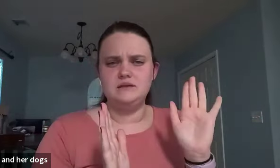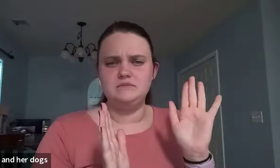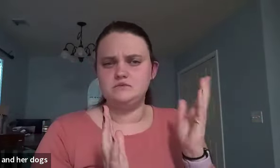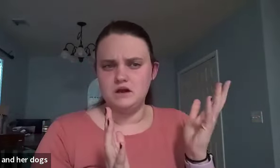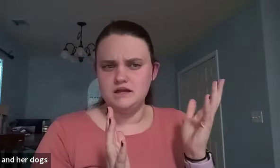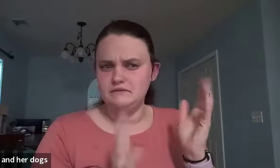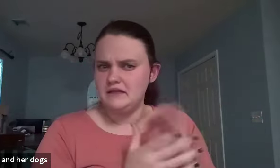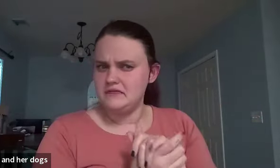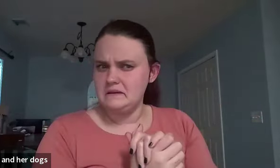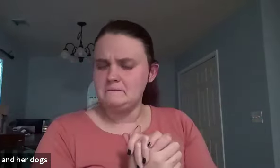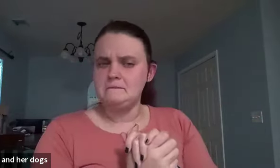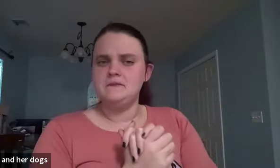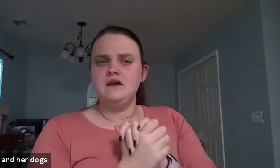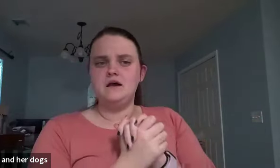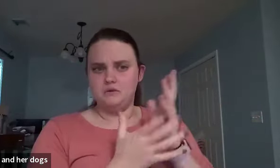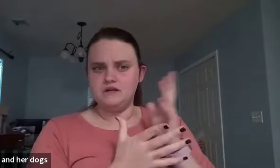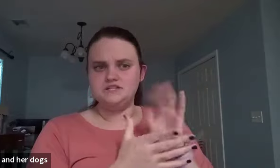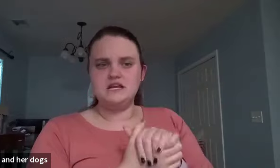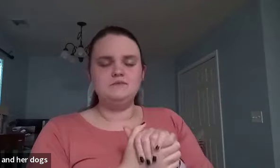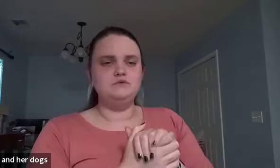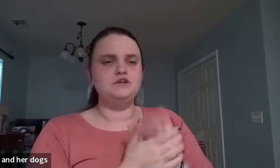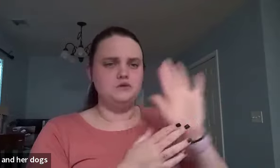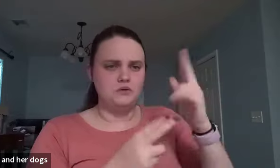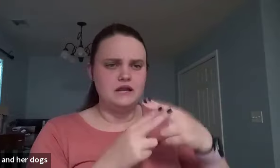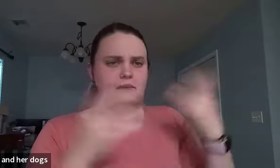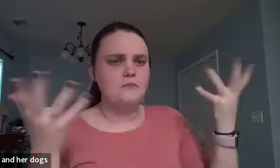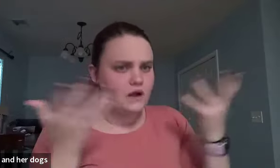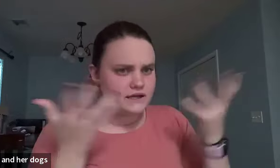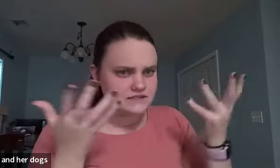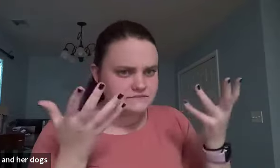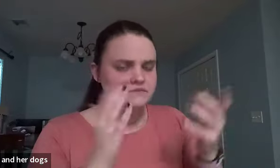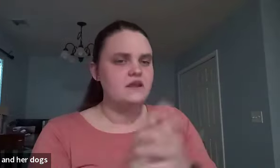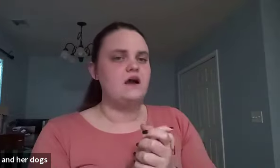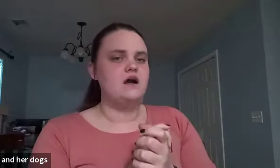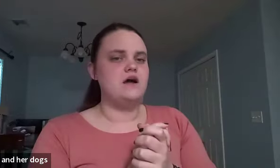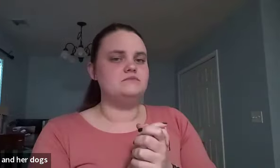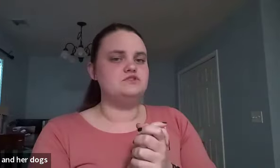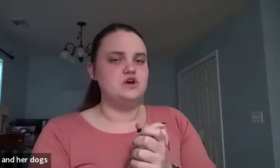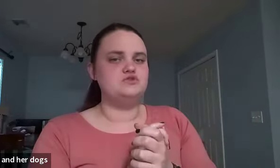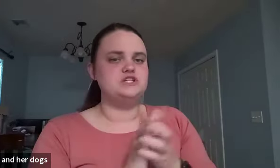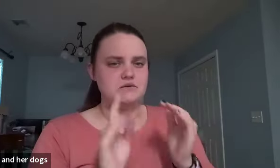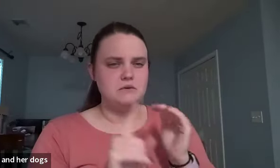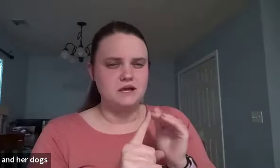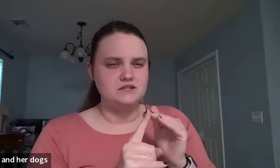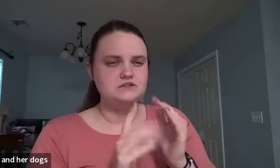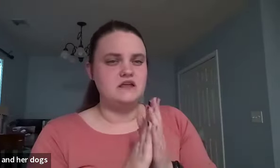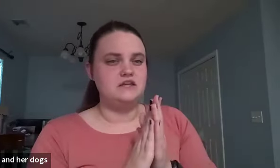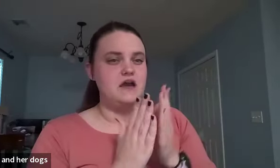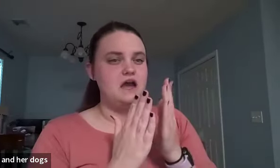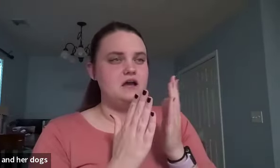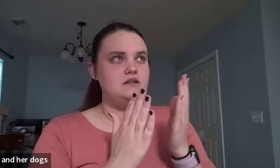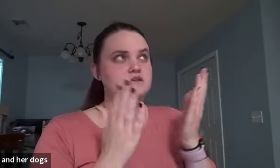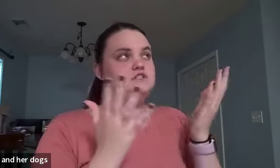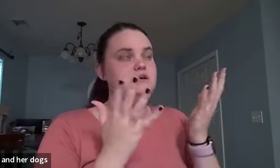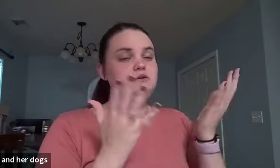name is what, I think, like, what is your name? You would go your name, what? So just that reminder, like that the